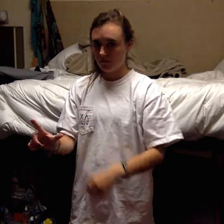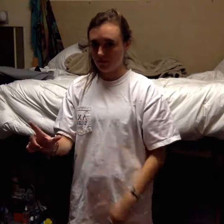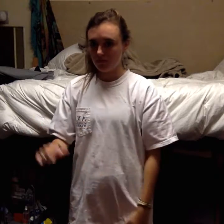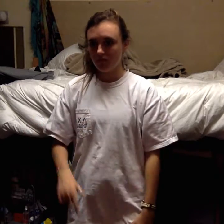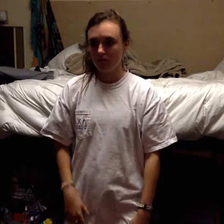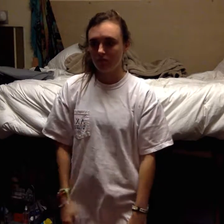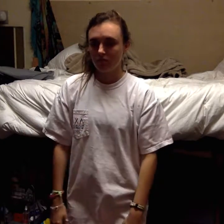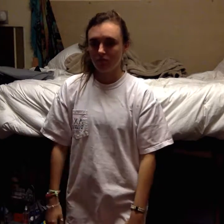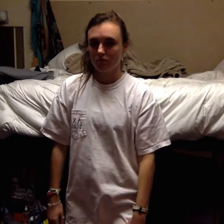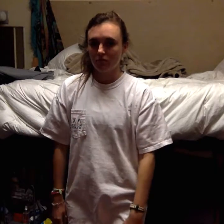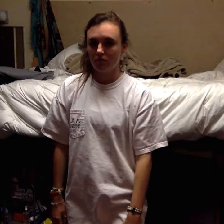Okay?